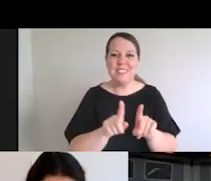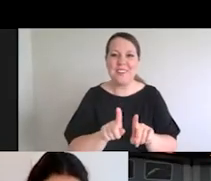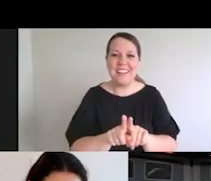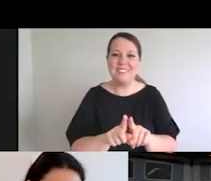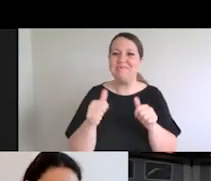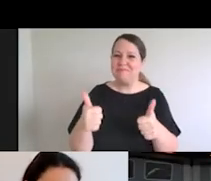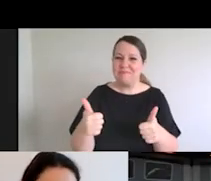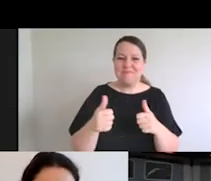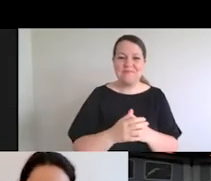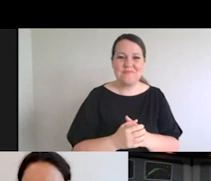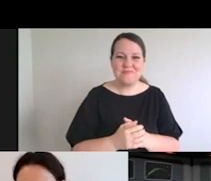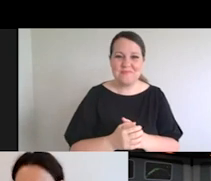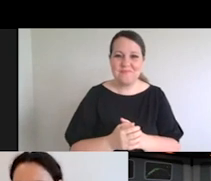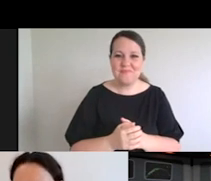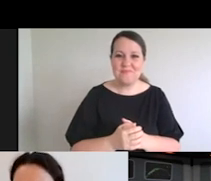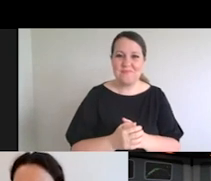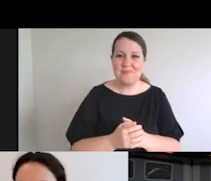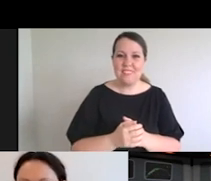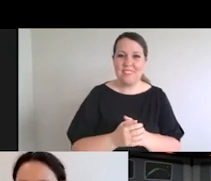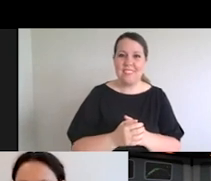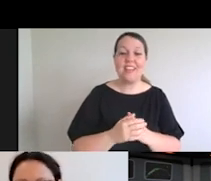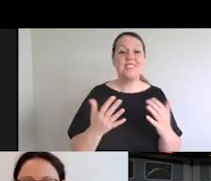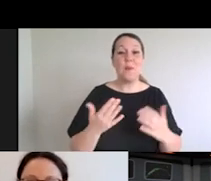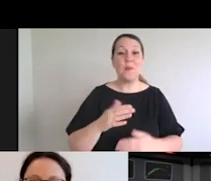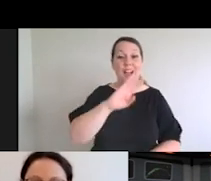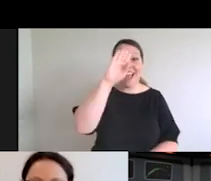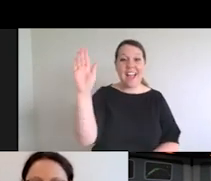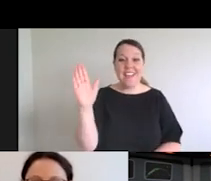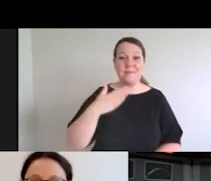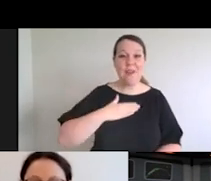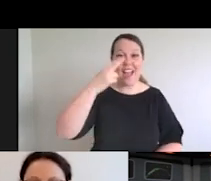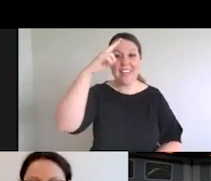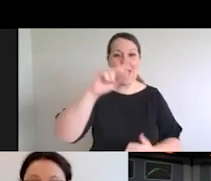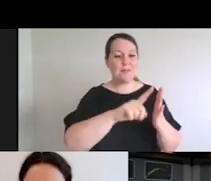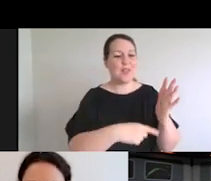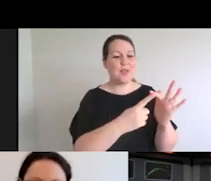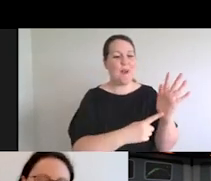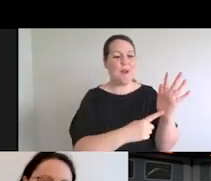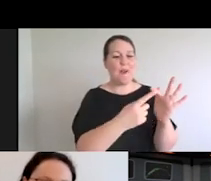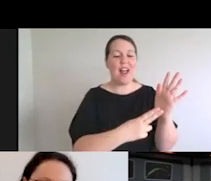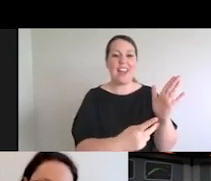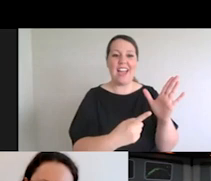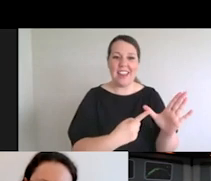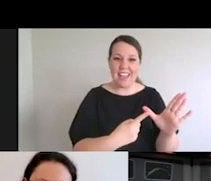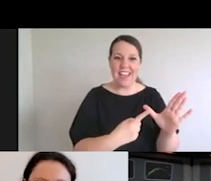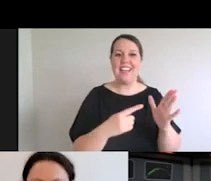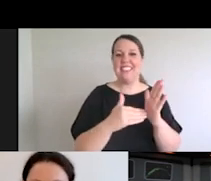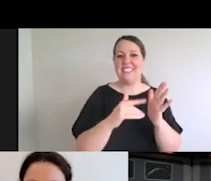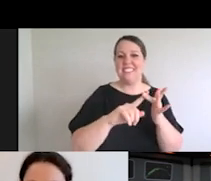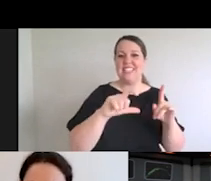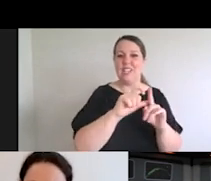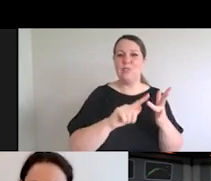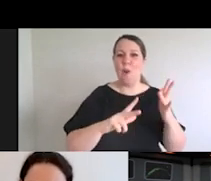Right. So, hi everyone. My name is Yelena Zedov. I work